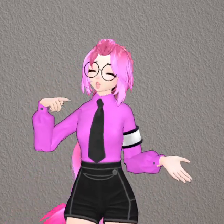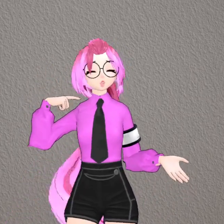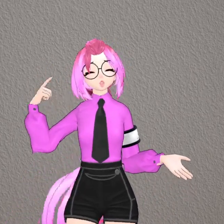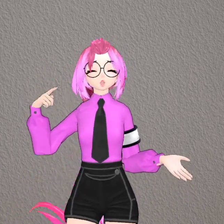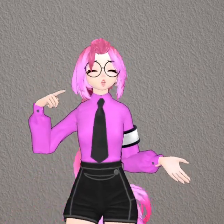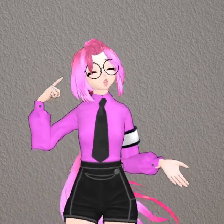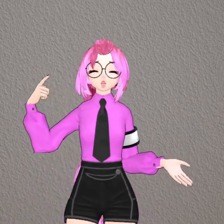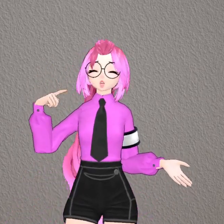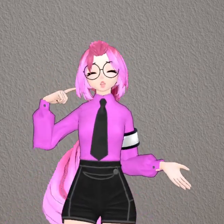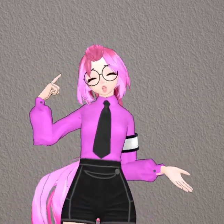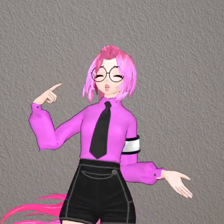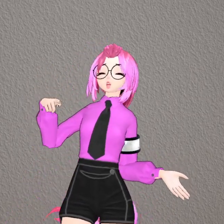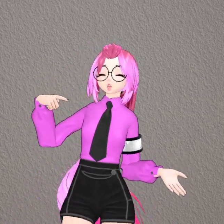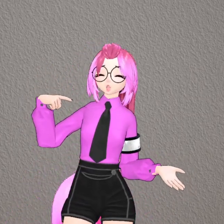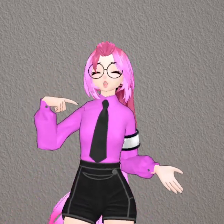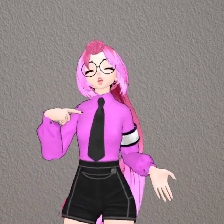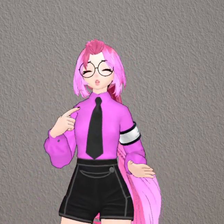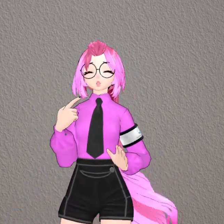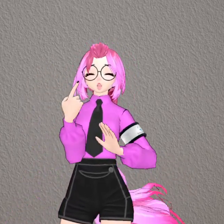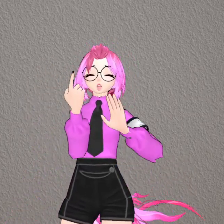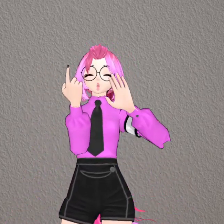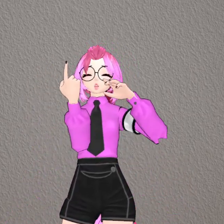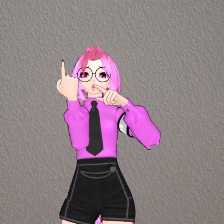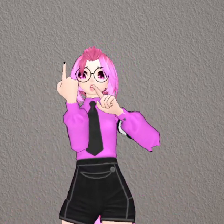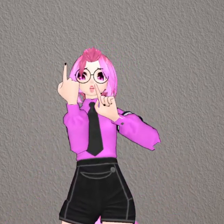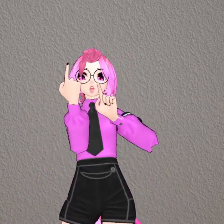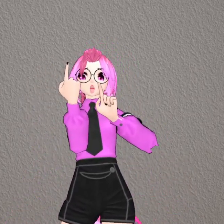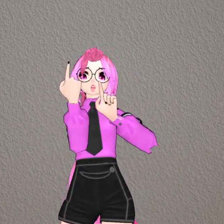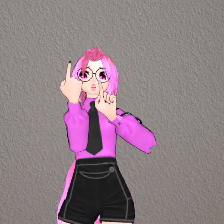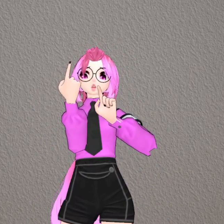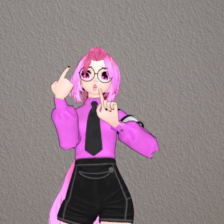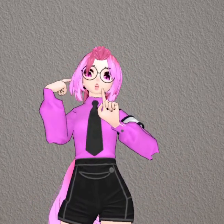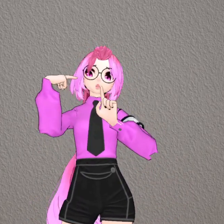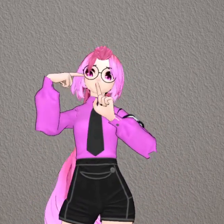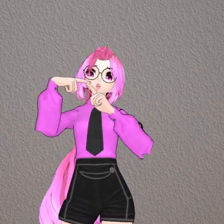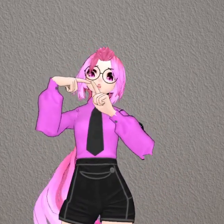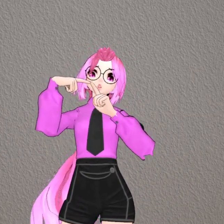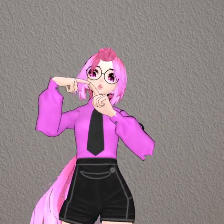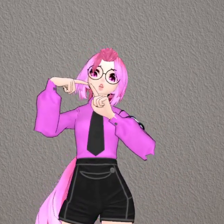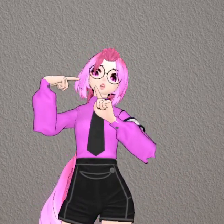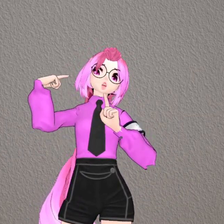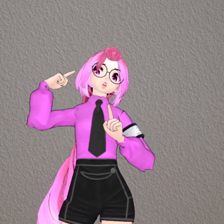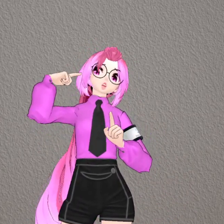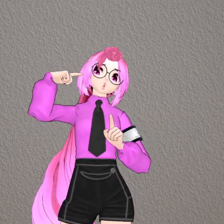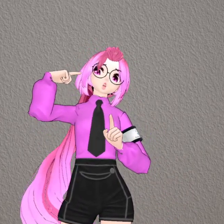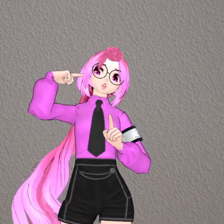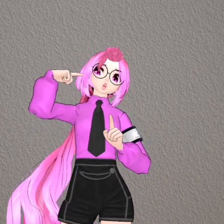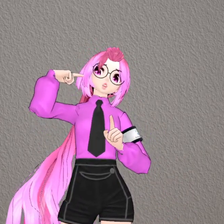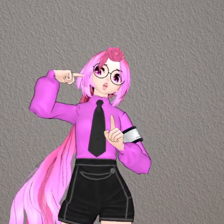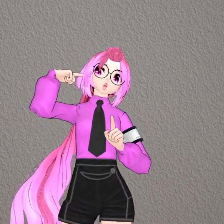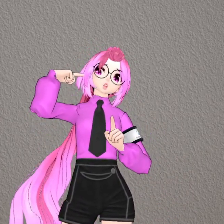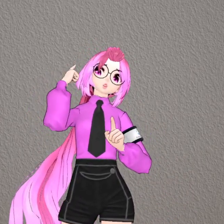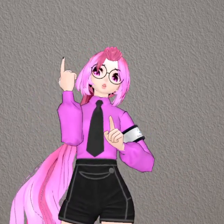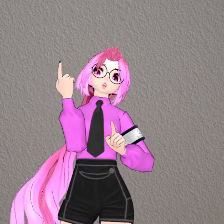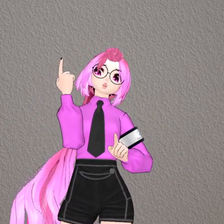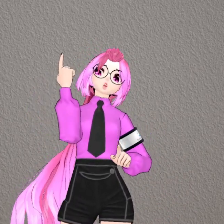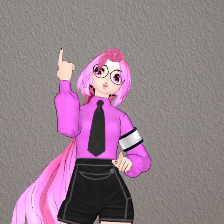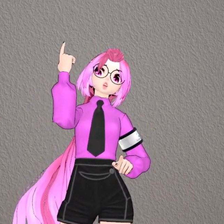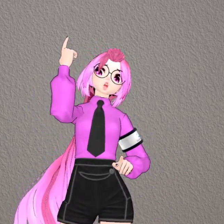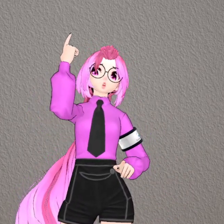not crazy. So it's really important you don't have your pointer finger towards yourself. It's pointed